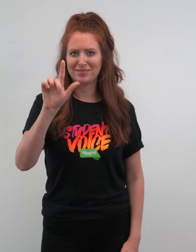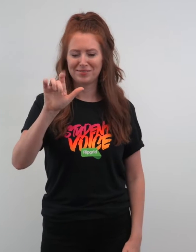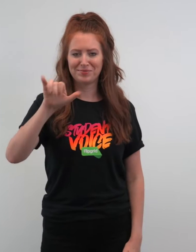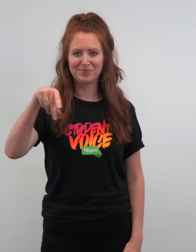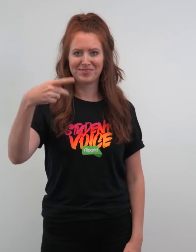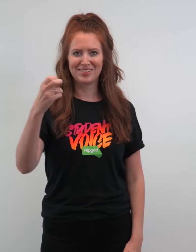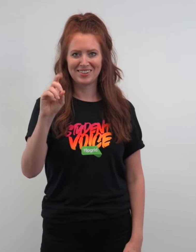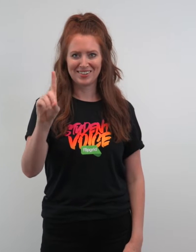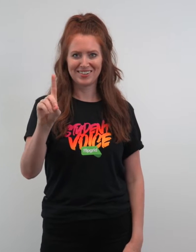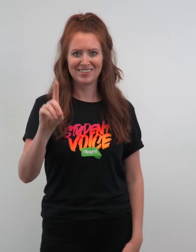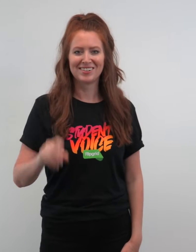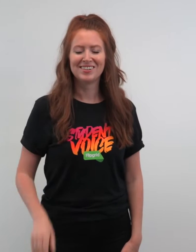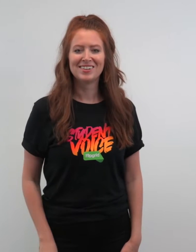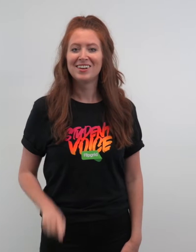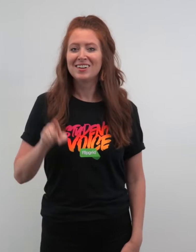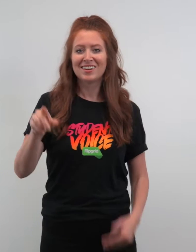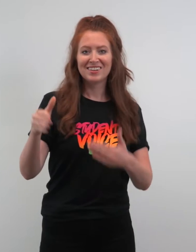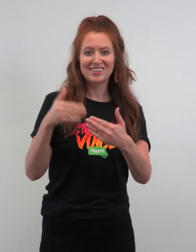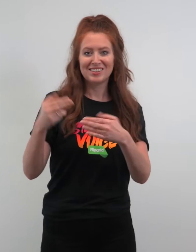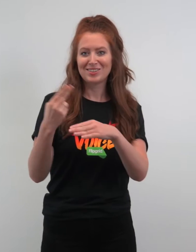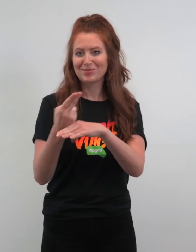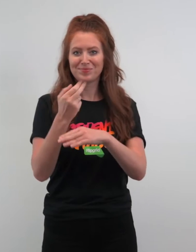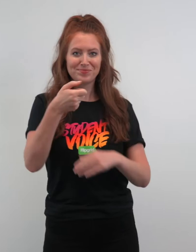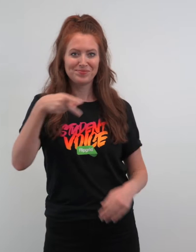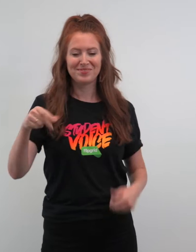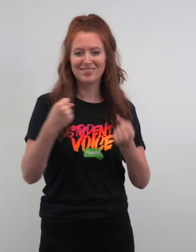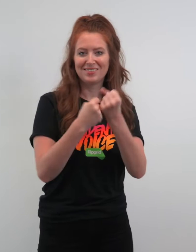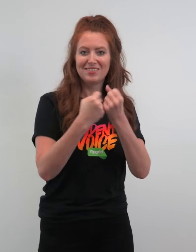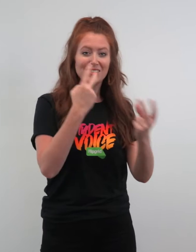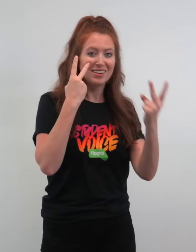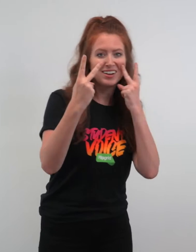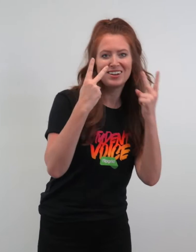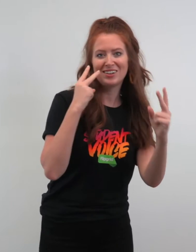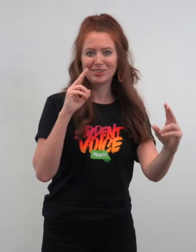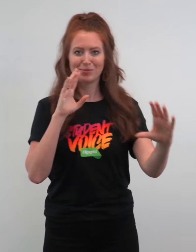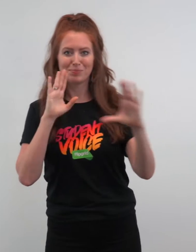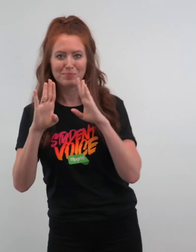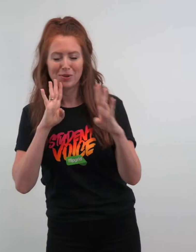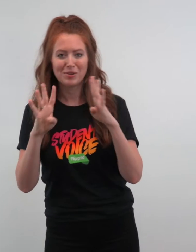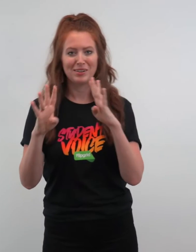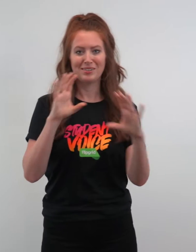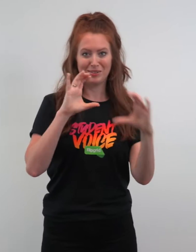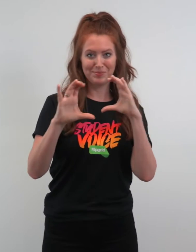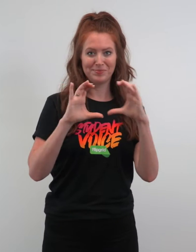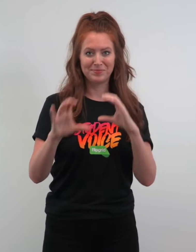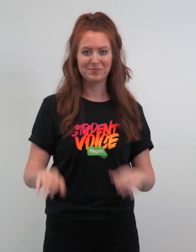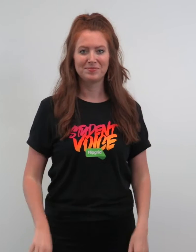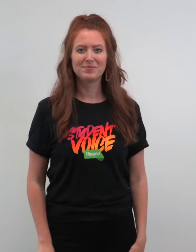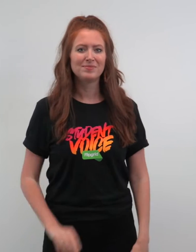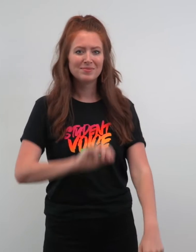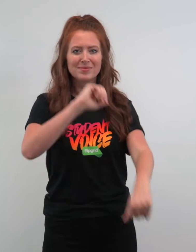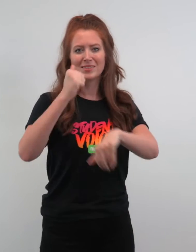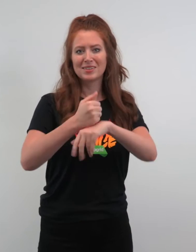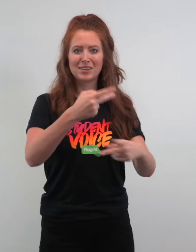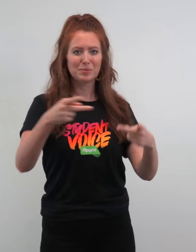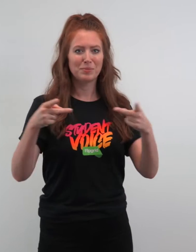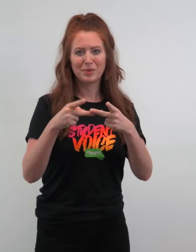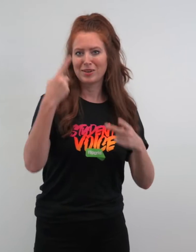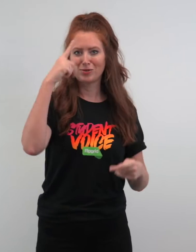need to try Flipgrid. This easy-to-use app supports visual, spoken communication.